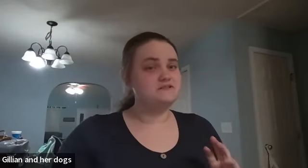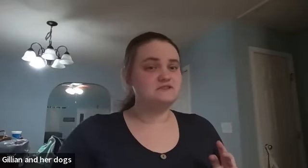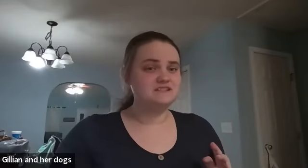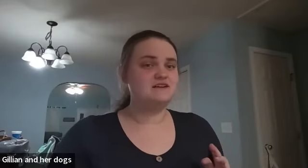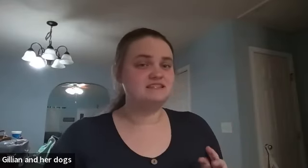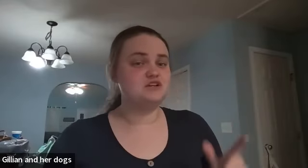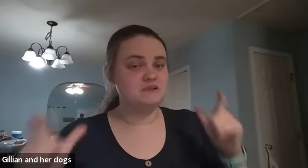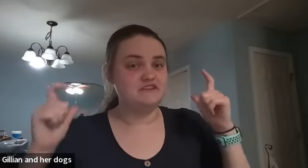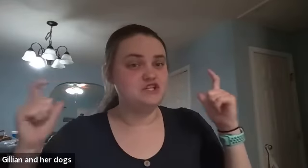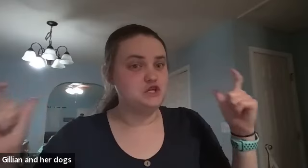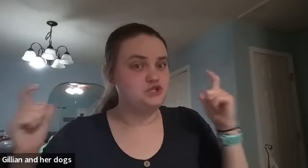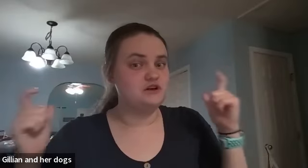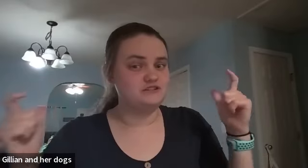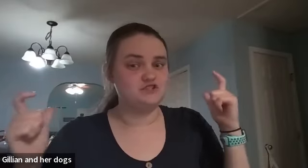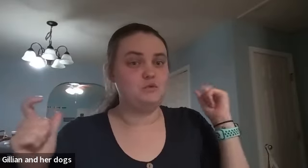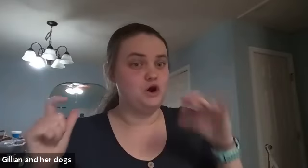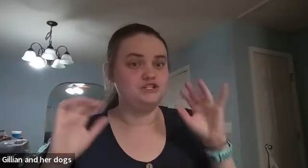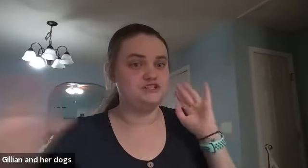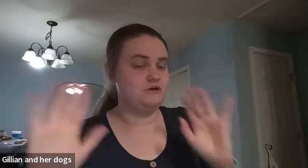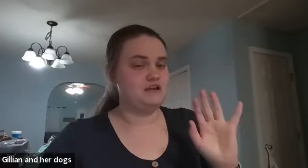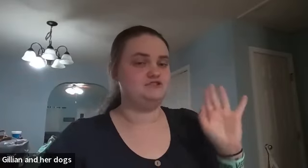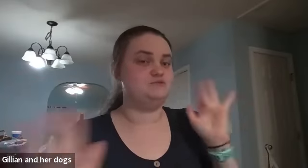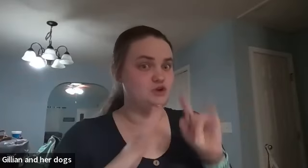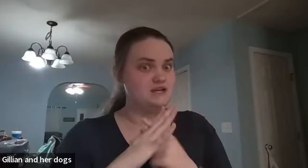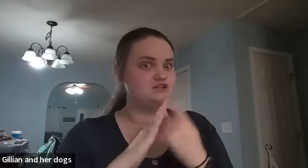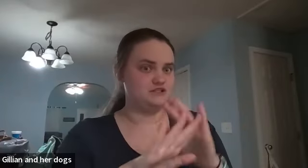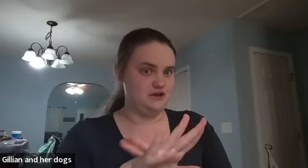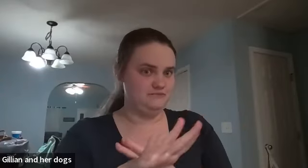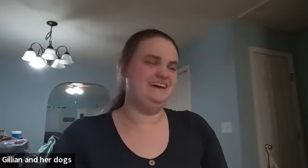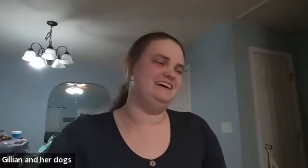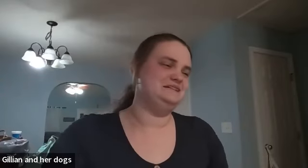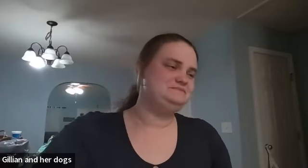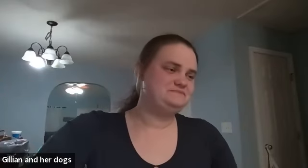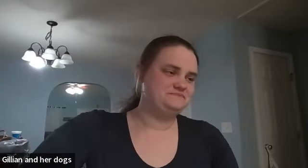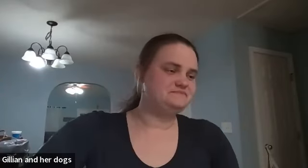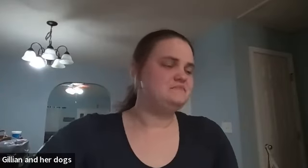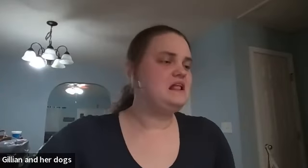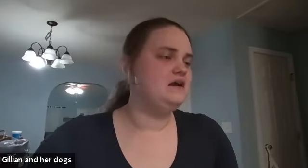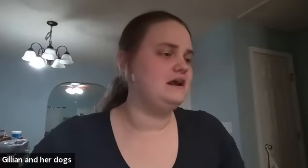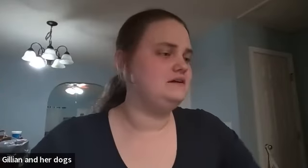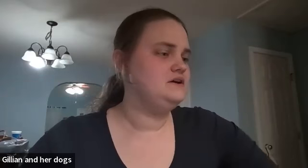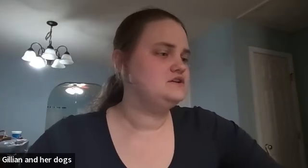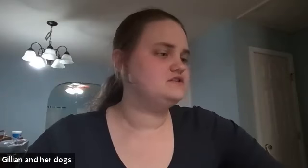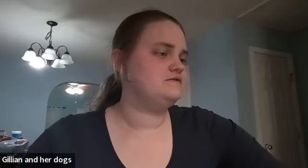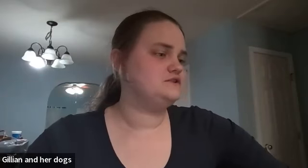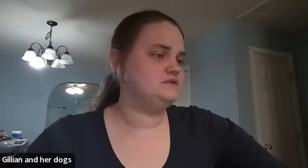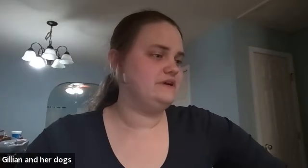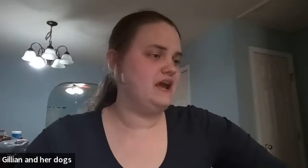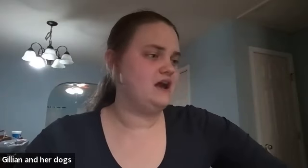or 6th class, it's going to be like these huge chunks of just words just thrown at you. So I'm trying to start slow. All right. So our first word we had